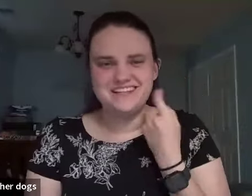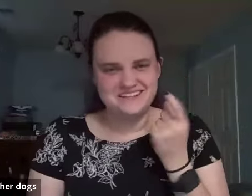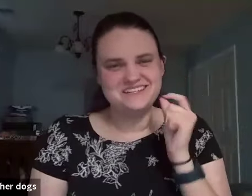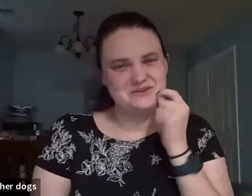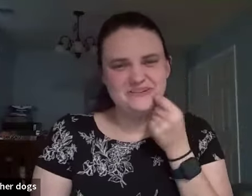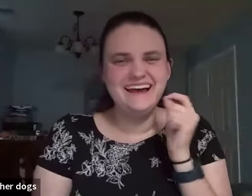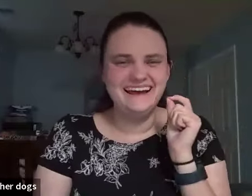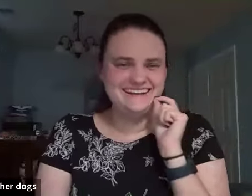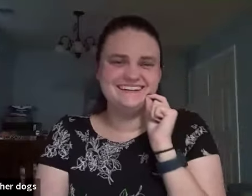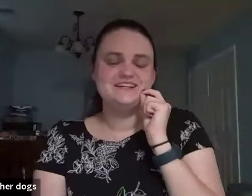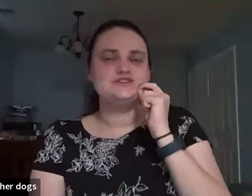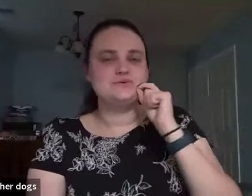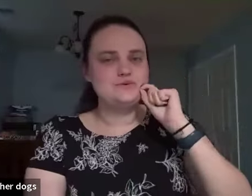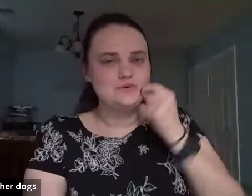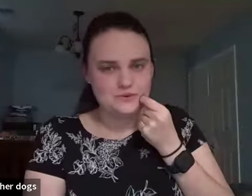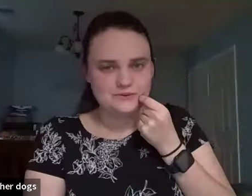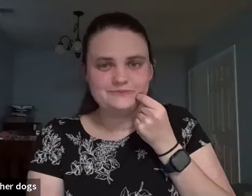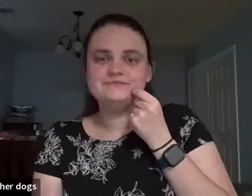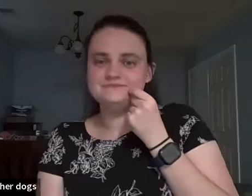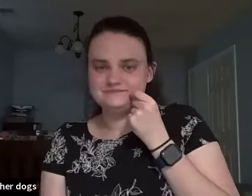said jealous, not cool. So cool.